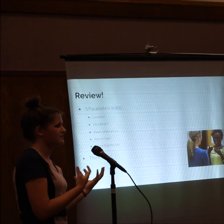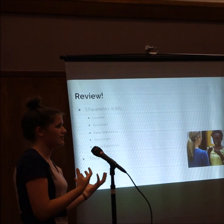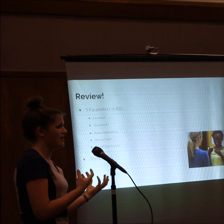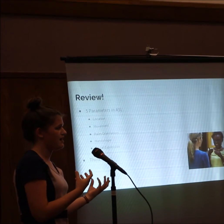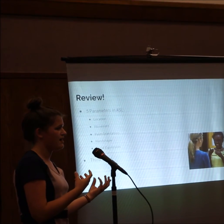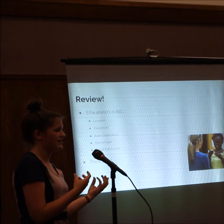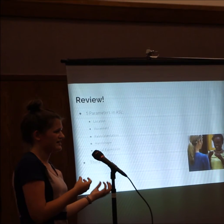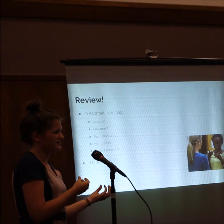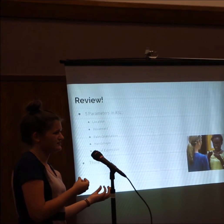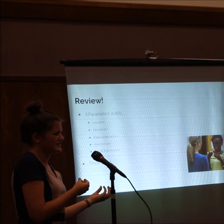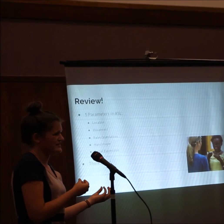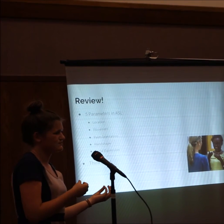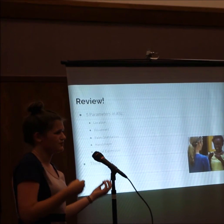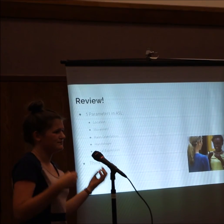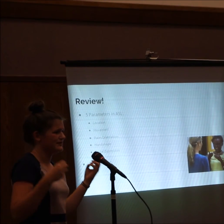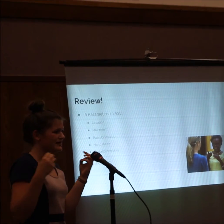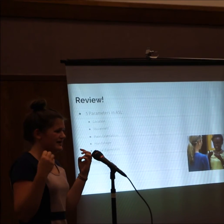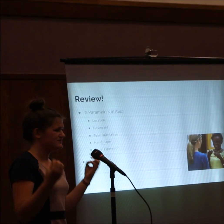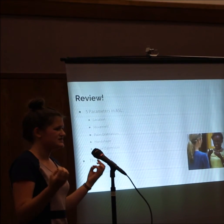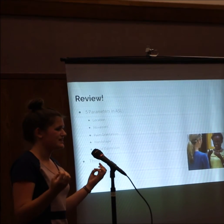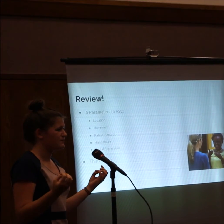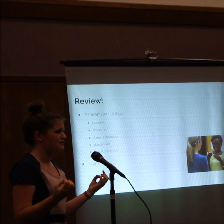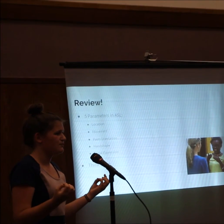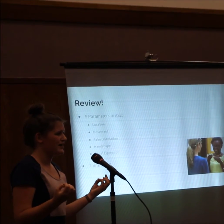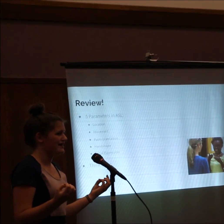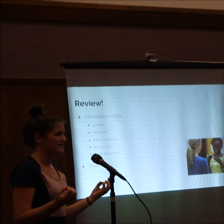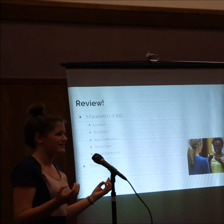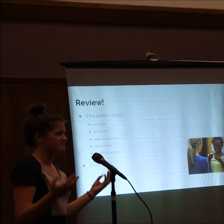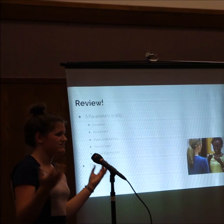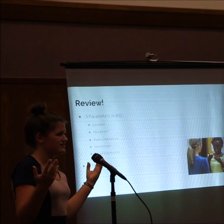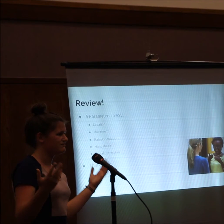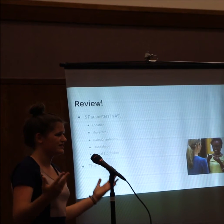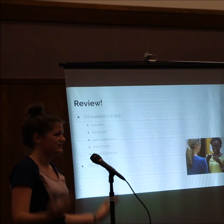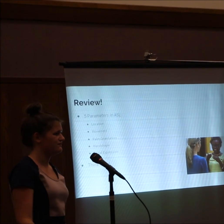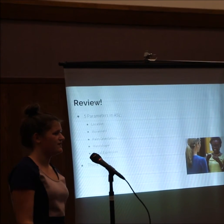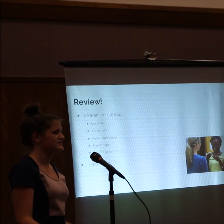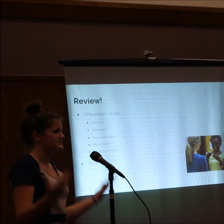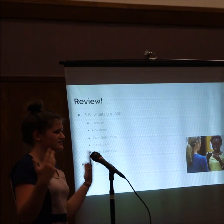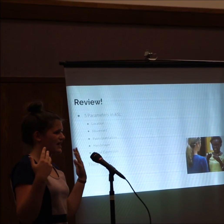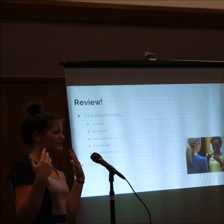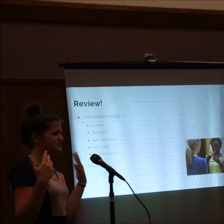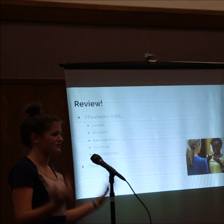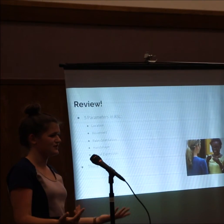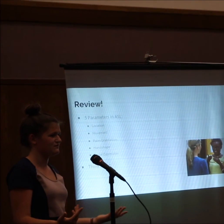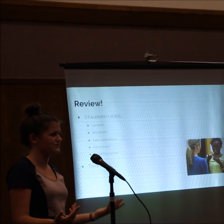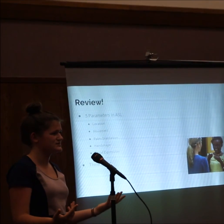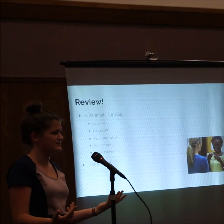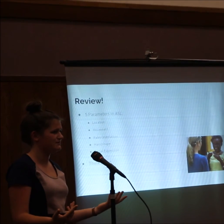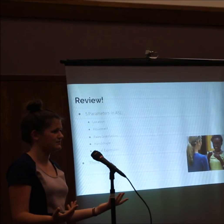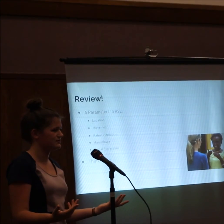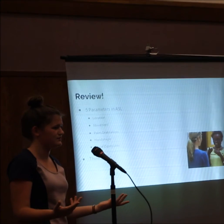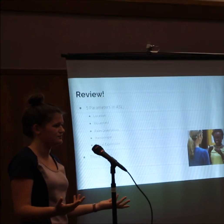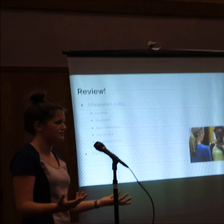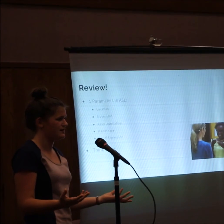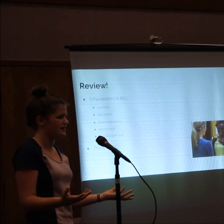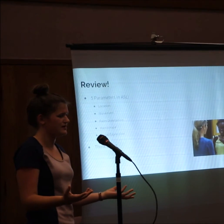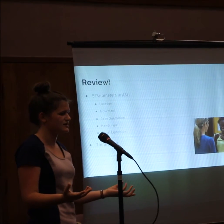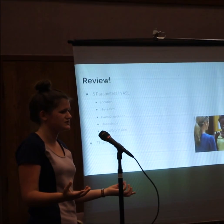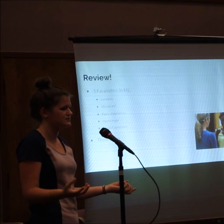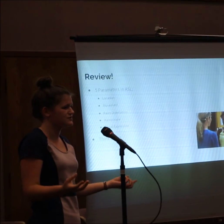are a little bit less important, but if you just take one away, then it completely falls, and you're going to confuse the people you talk to, and you're